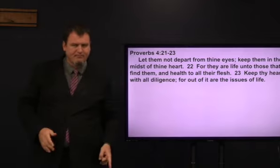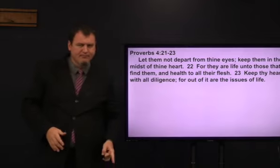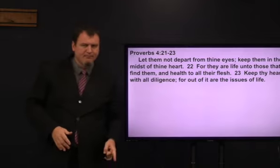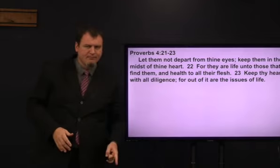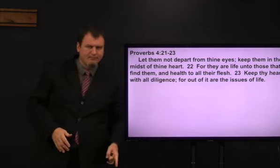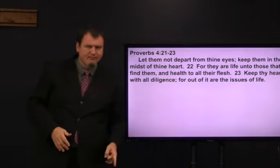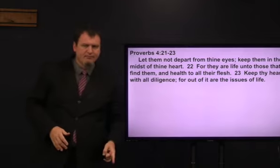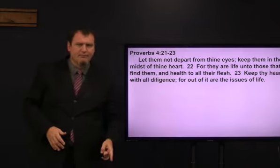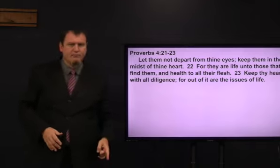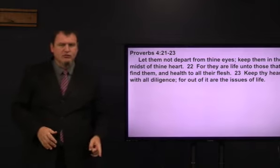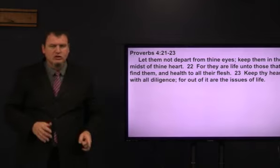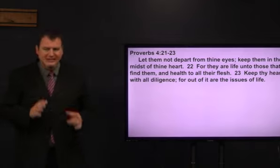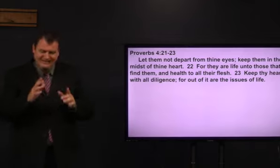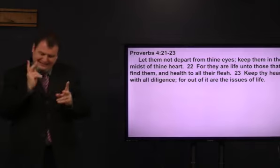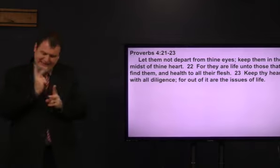up.